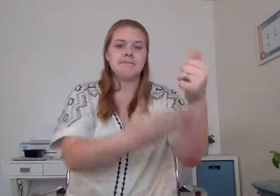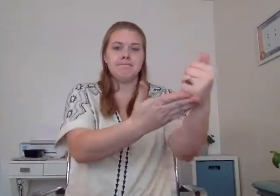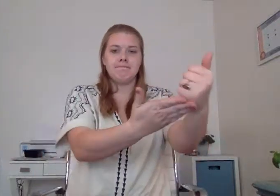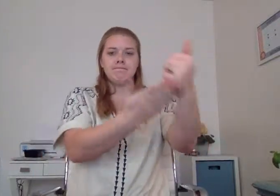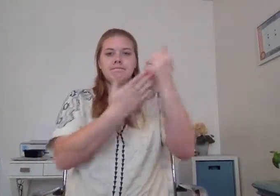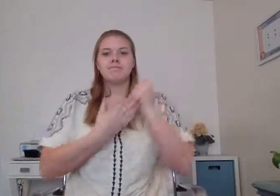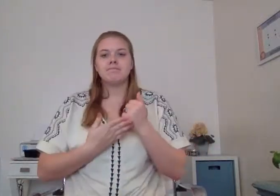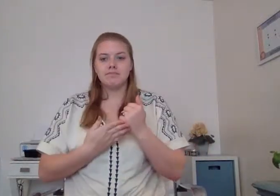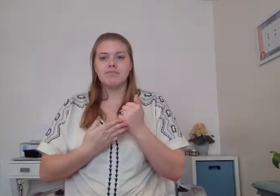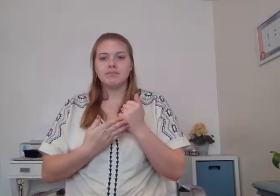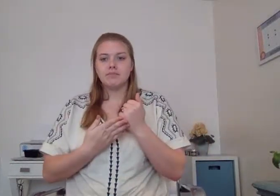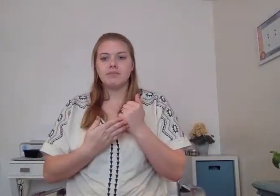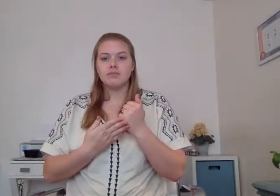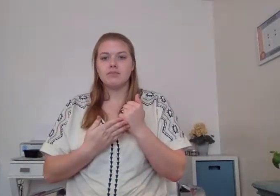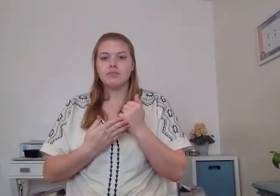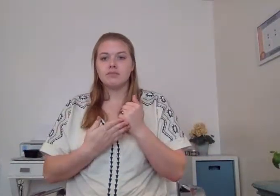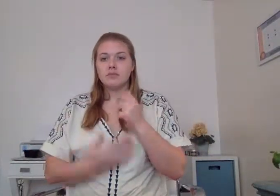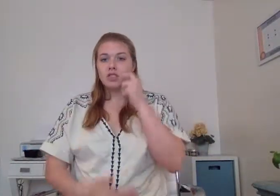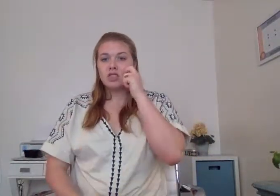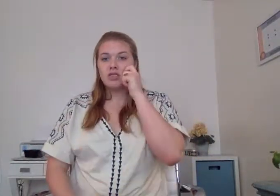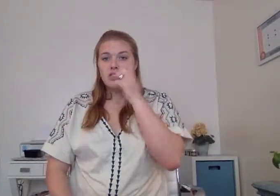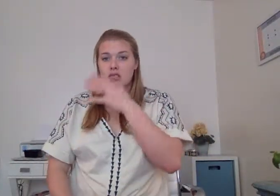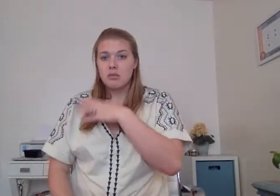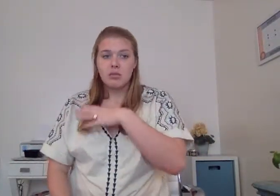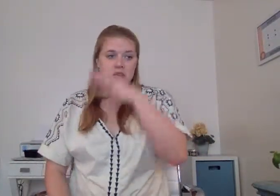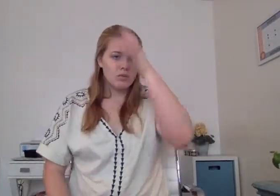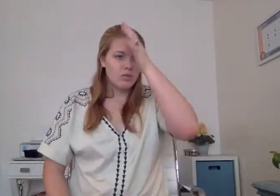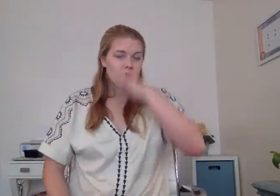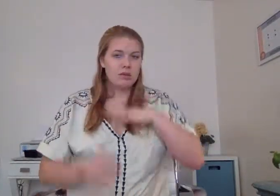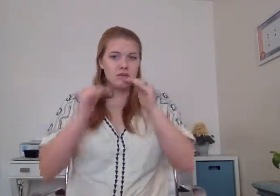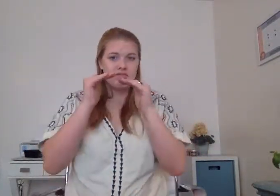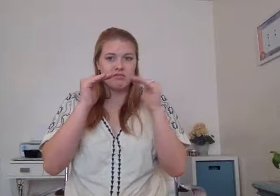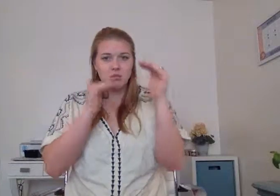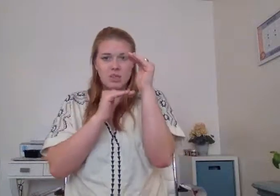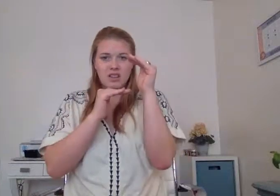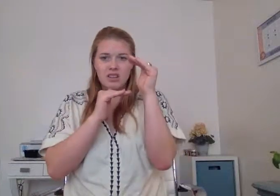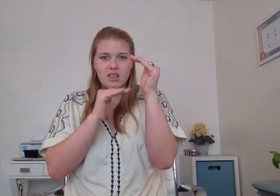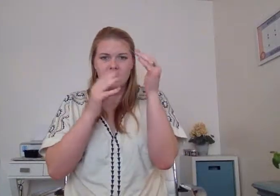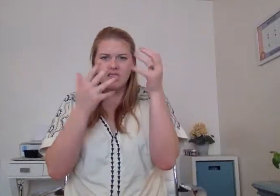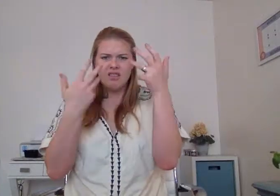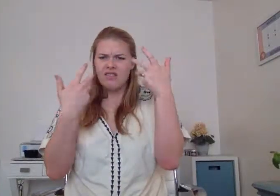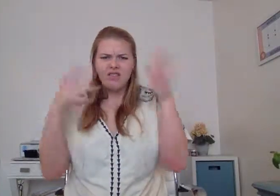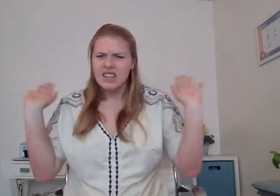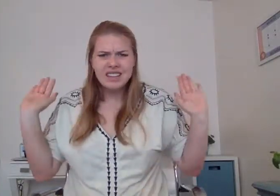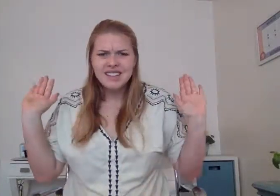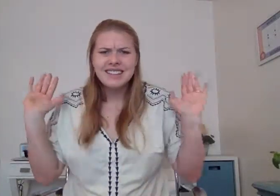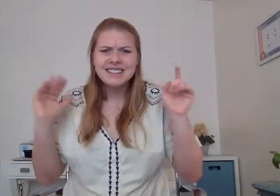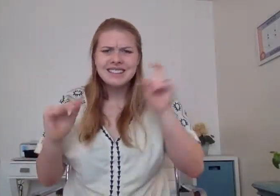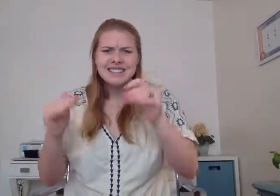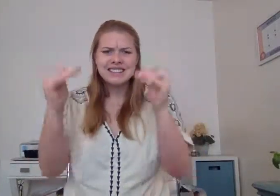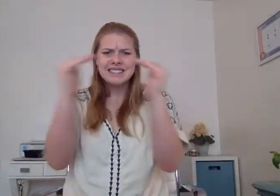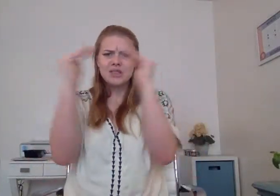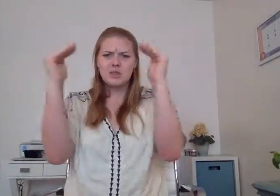We want to end gender inequality. And to do this, we need everyone